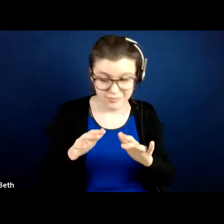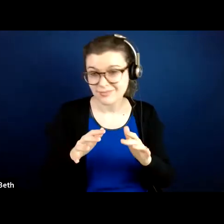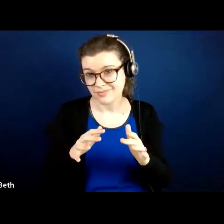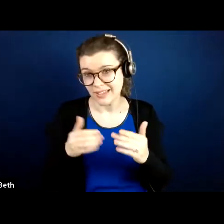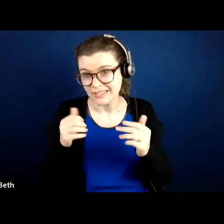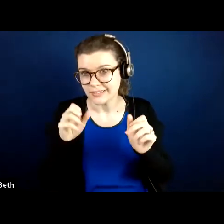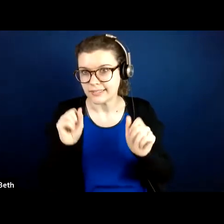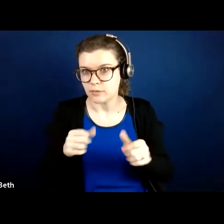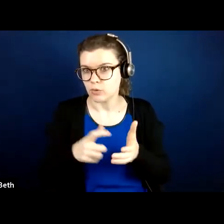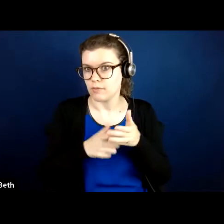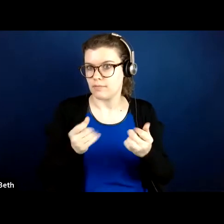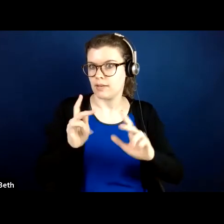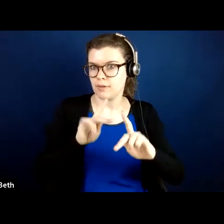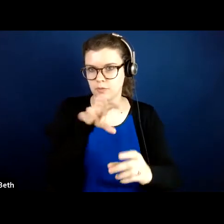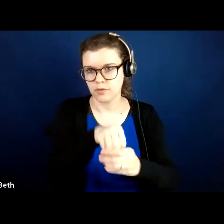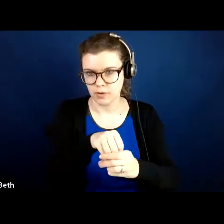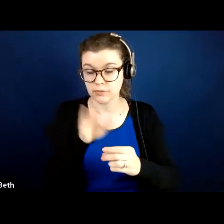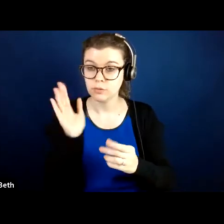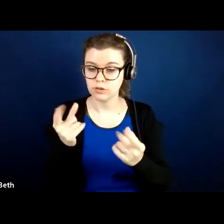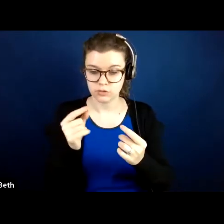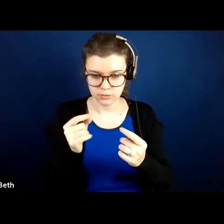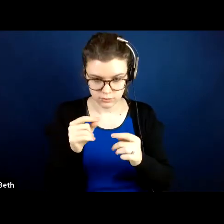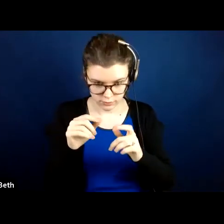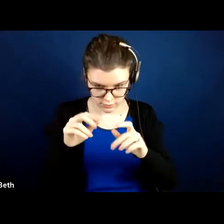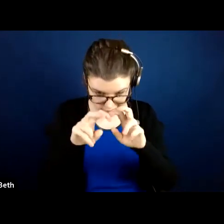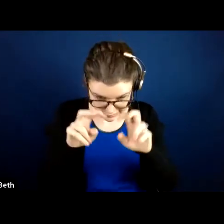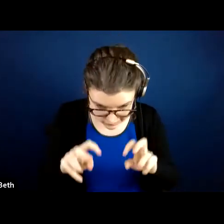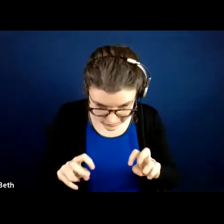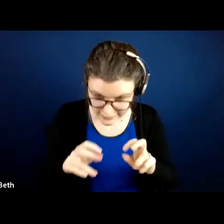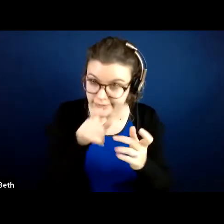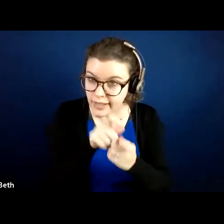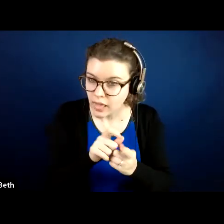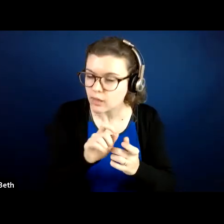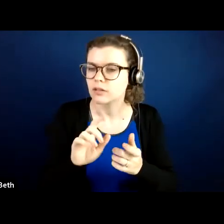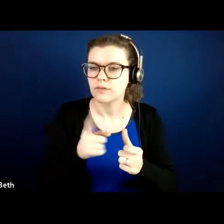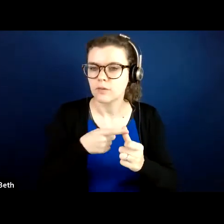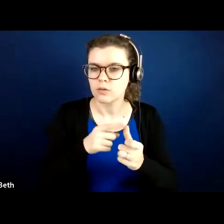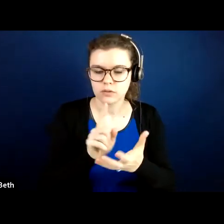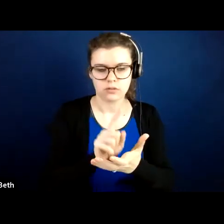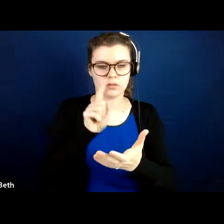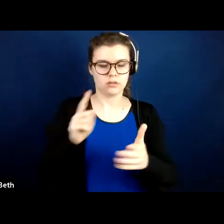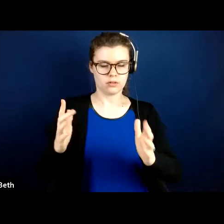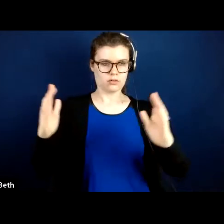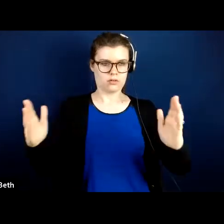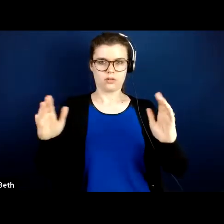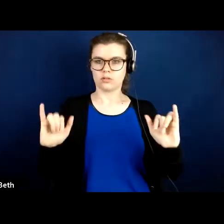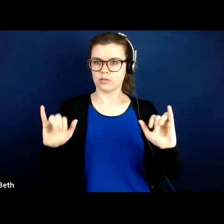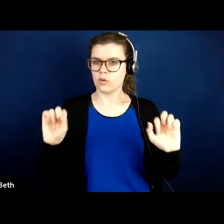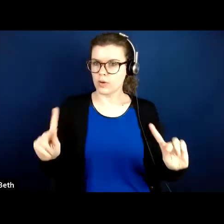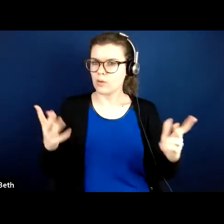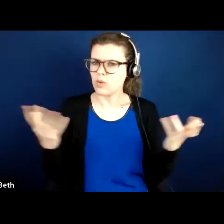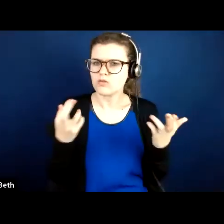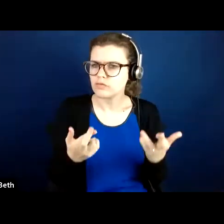complex. So we're going to zoom out a little bit before we get into the nitty-gritties of resources and challenges,